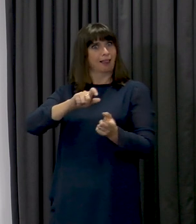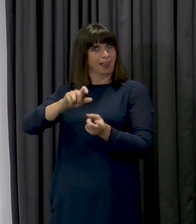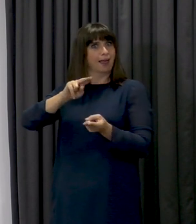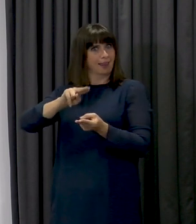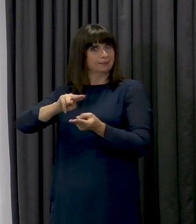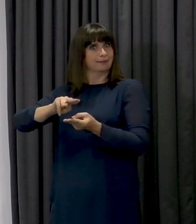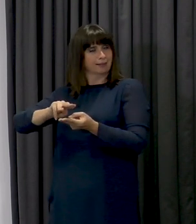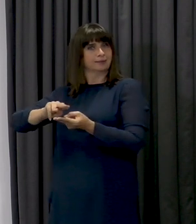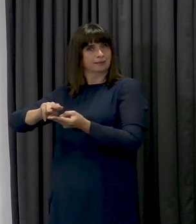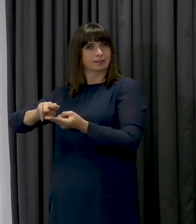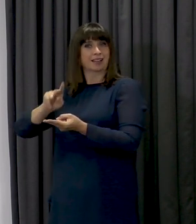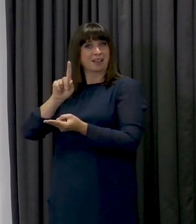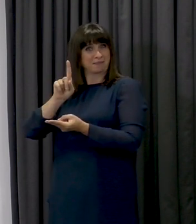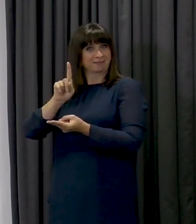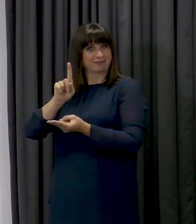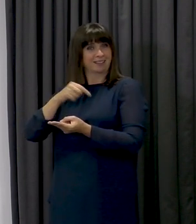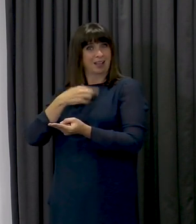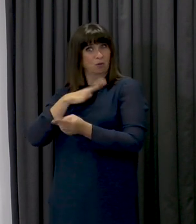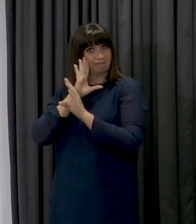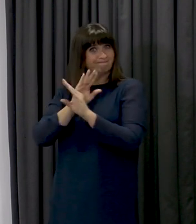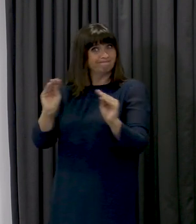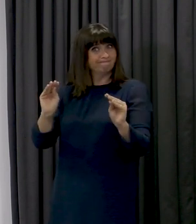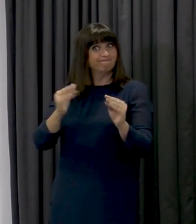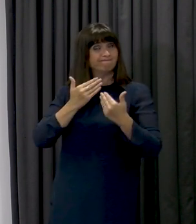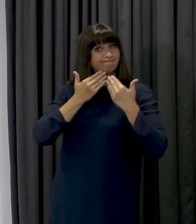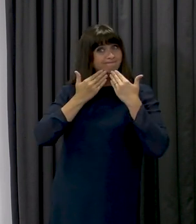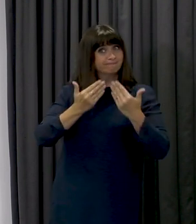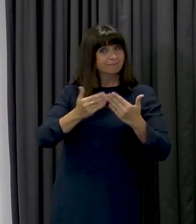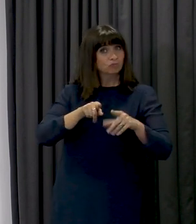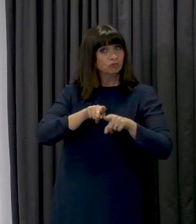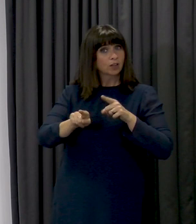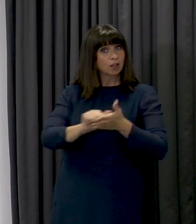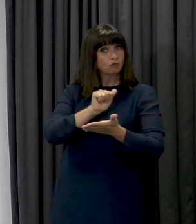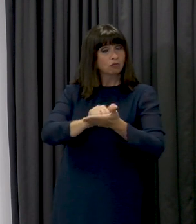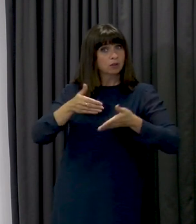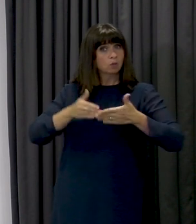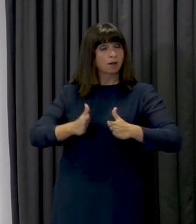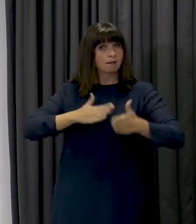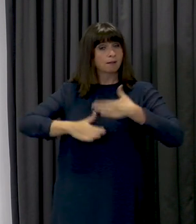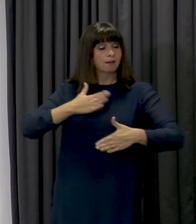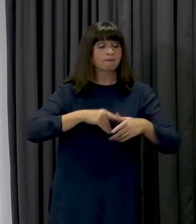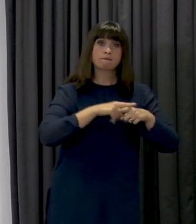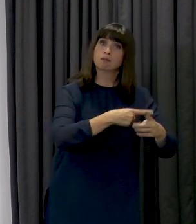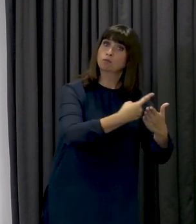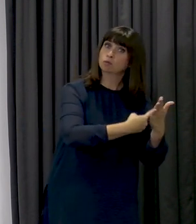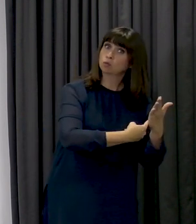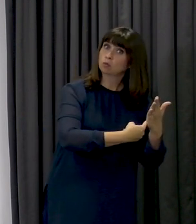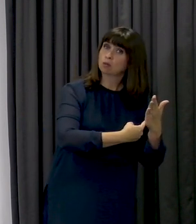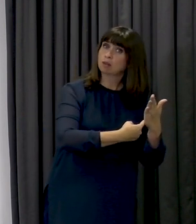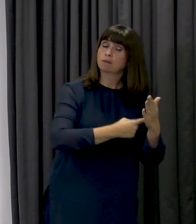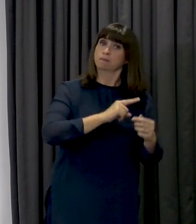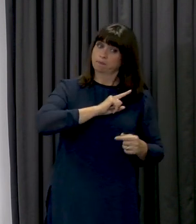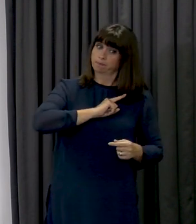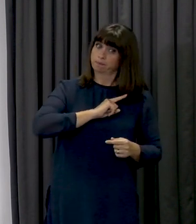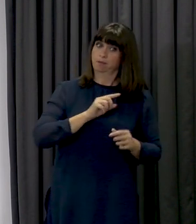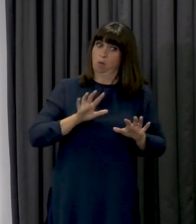is a reason for people not to go on doing all the right things. And the right things are the simple things, and it's